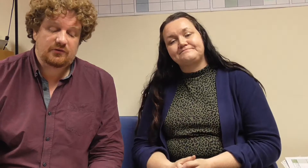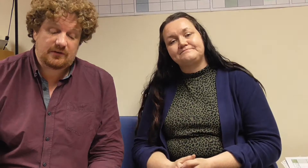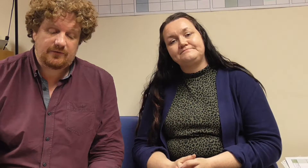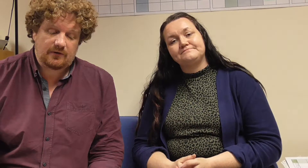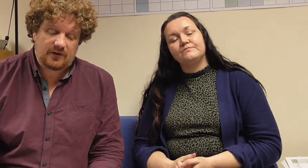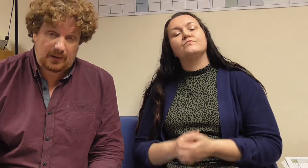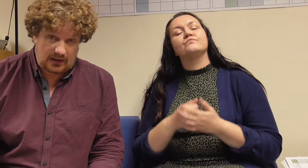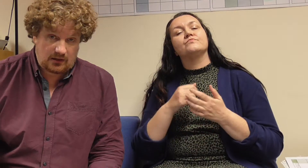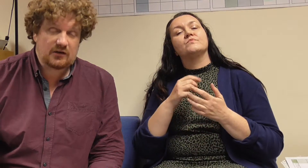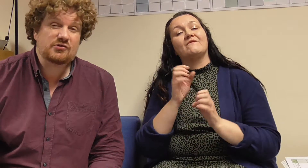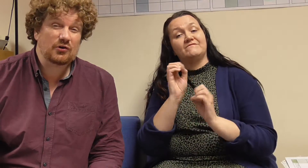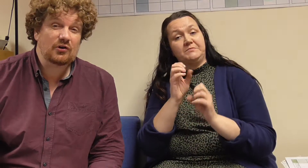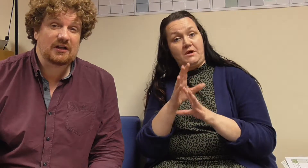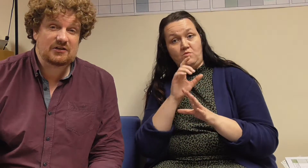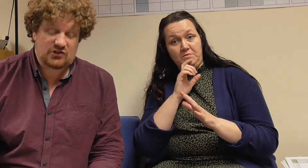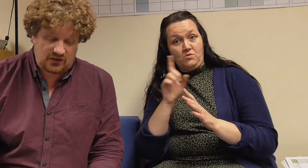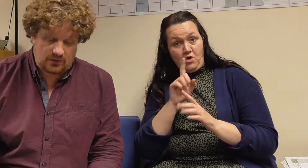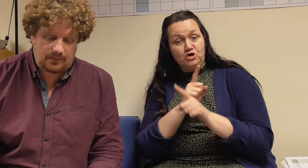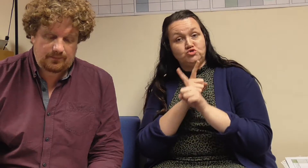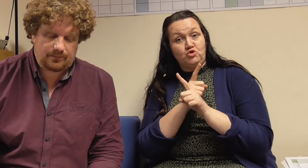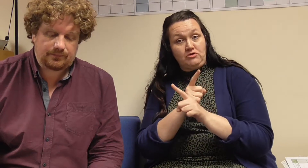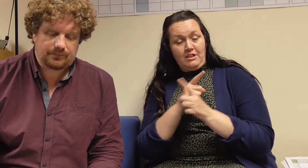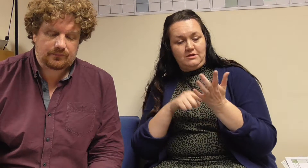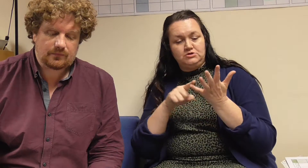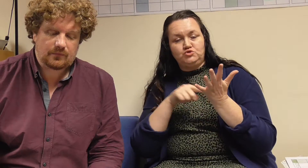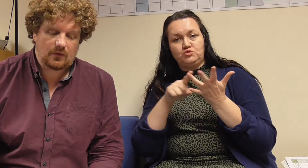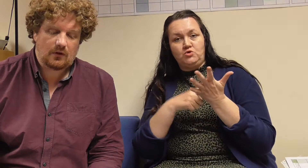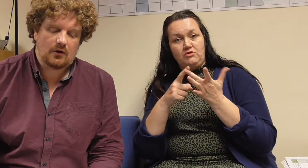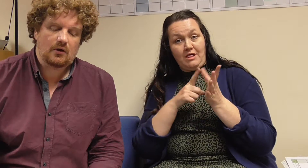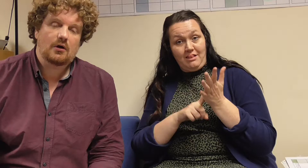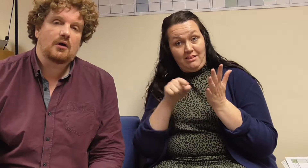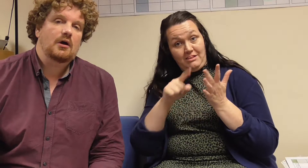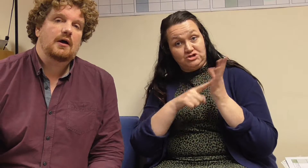So you'll receive feedback in a tutorial in January.